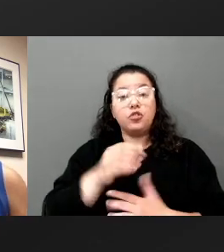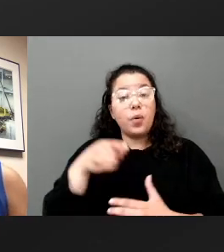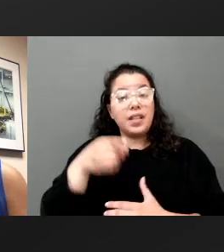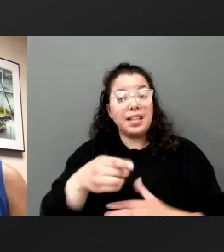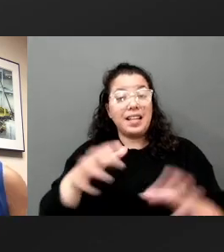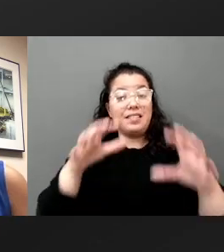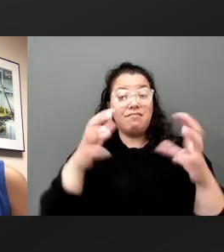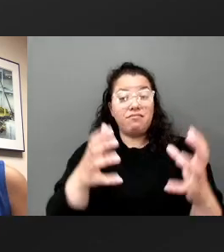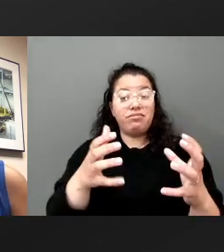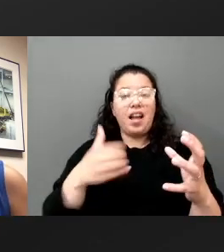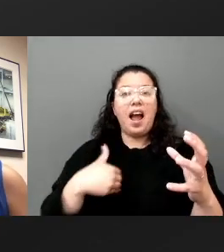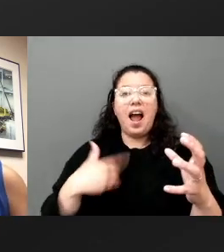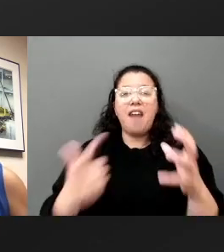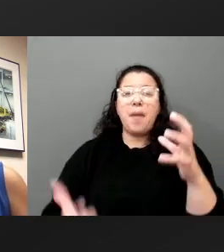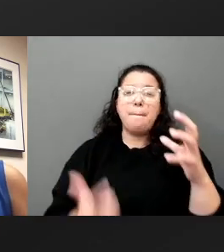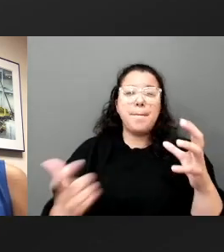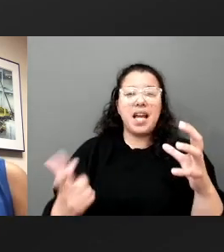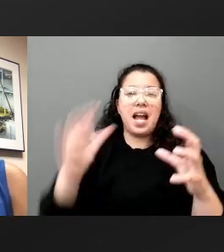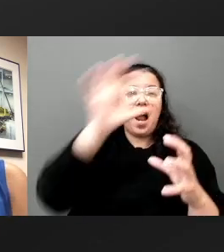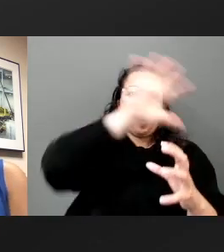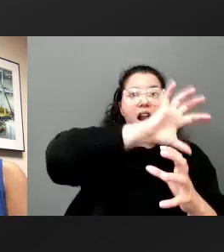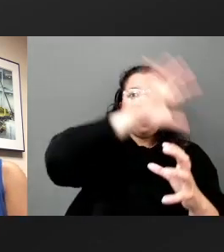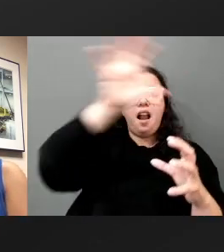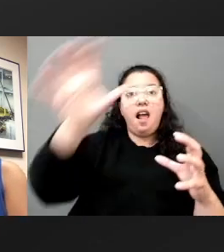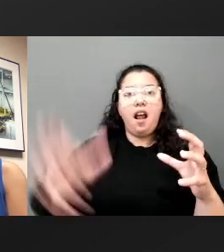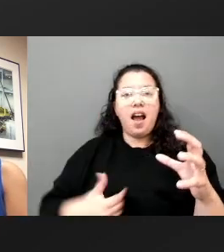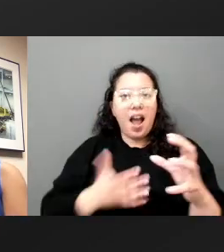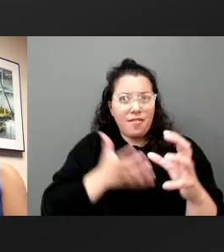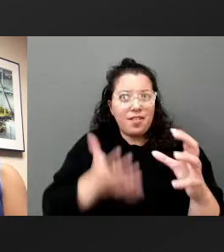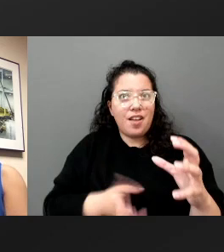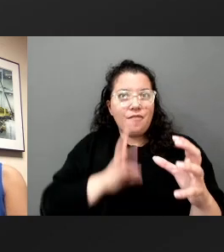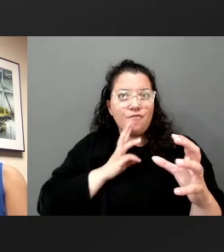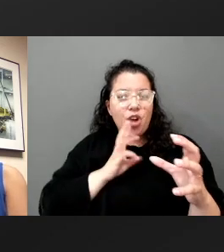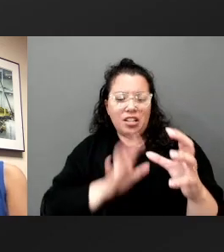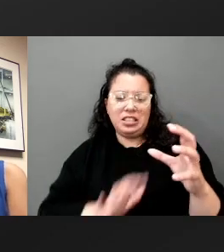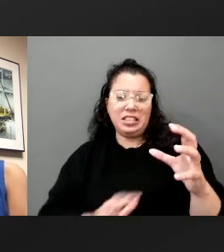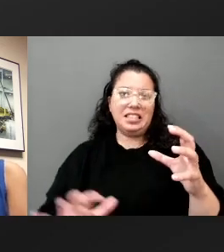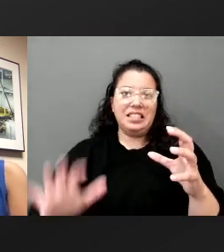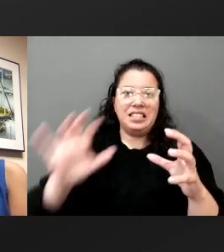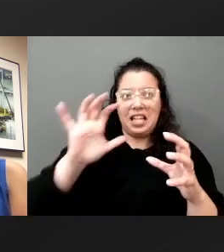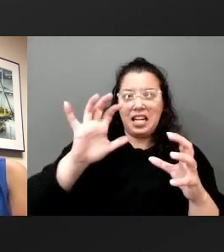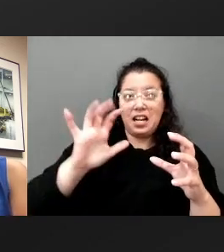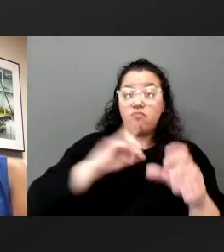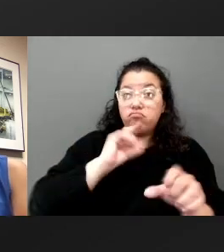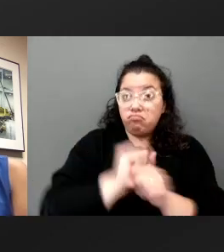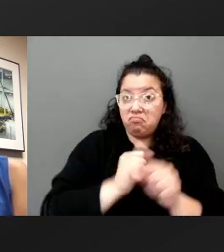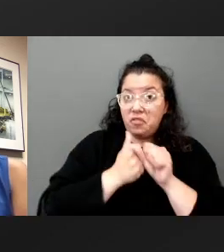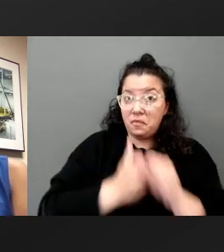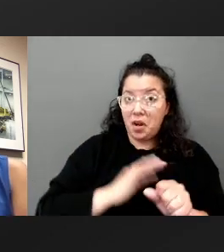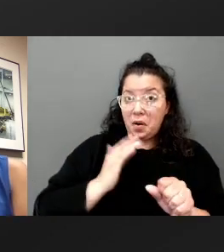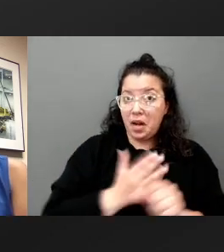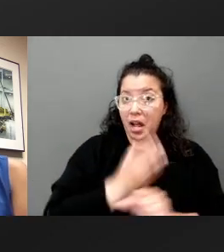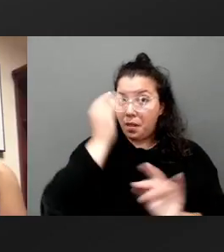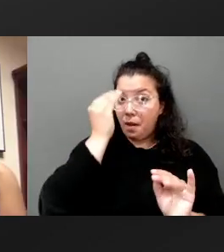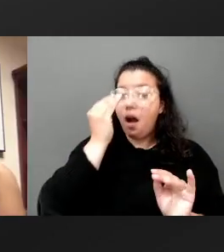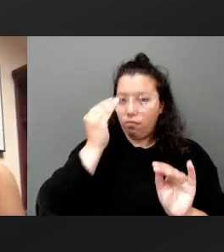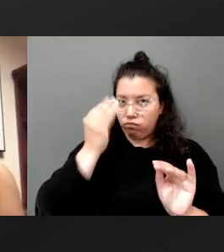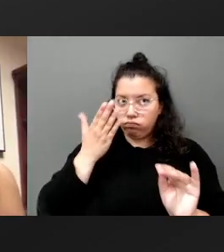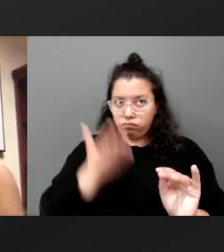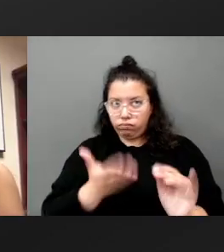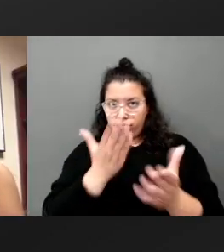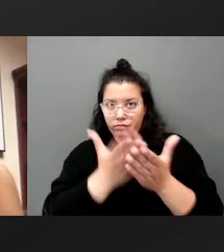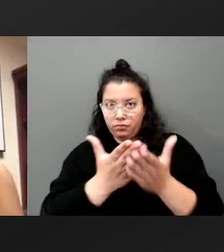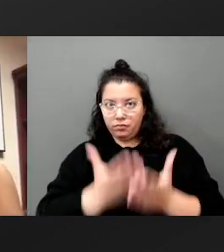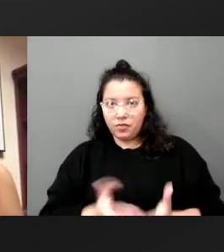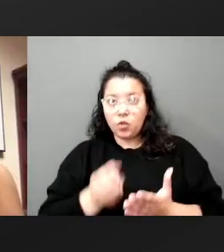atmosphere that should contain a lot of water. So it does. So that's great. And now we can move forward from here and start to look at